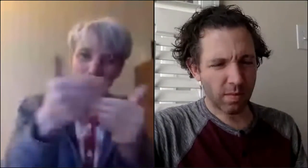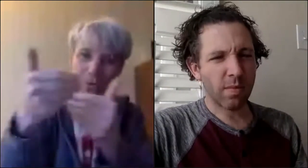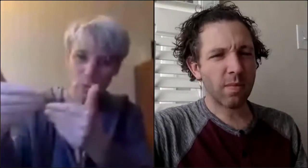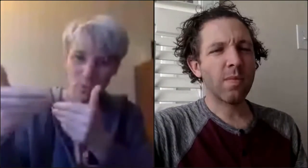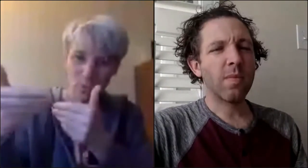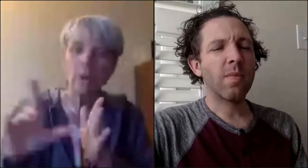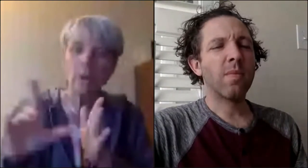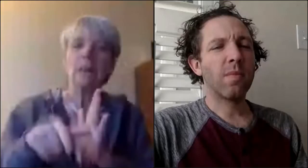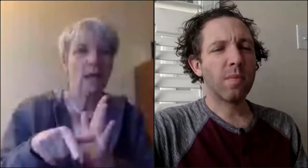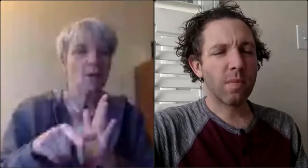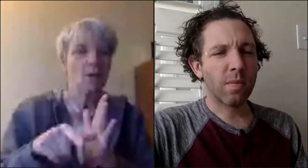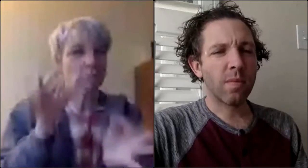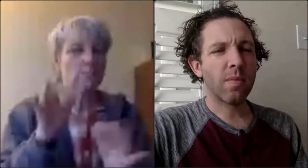ASL presenter.